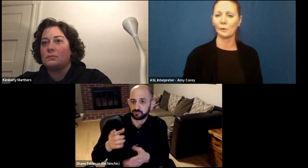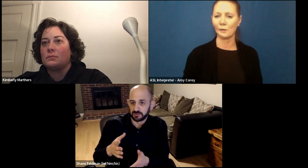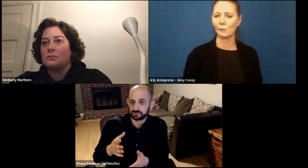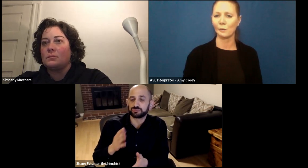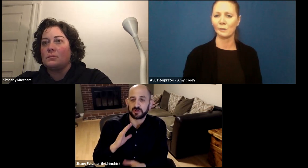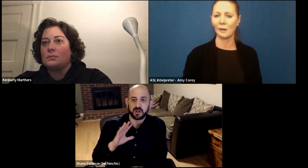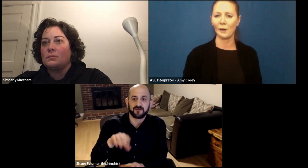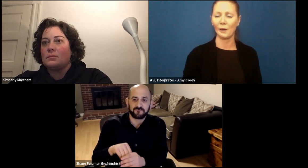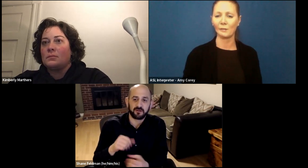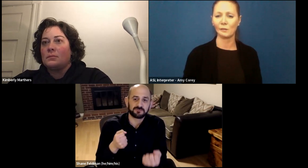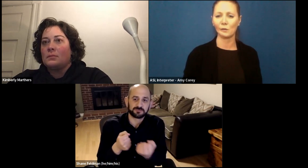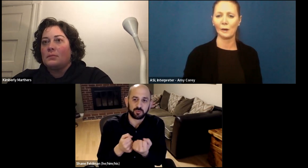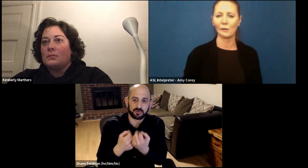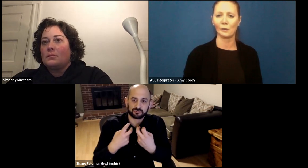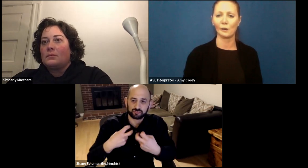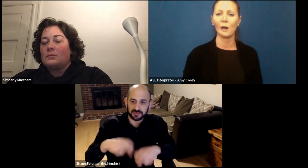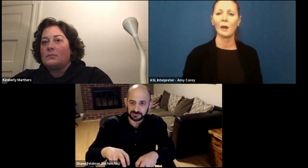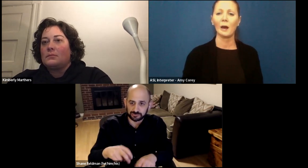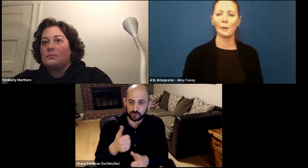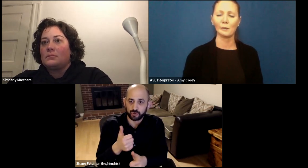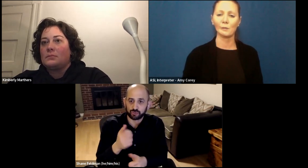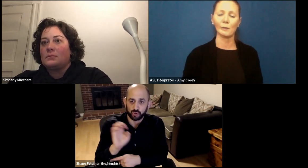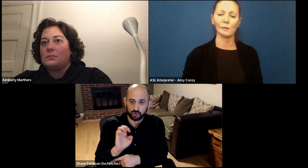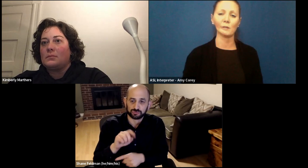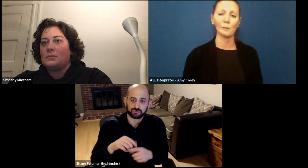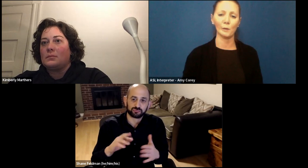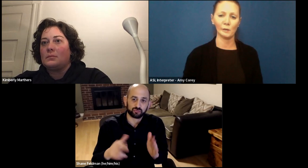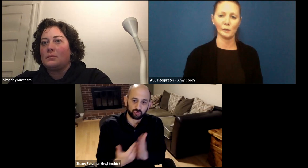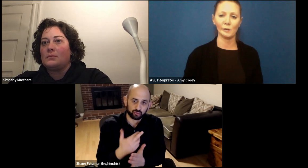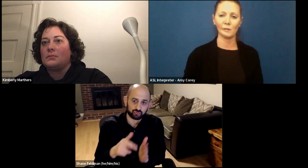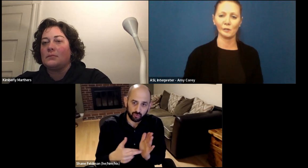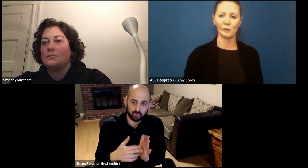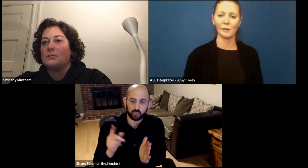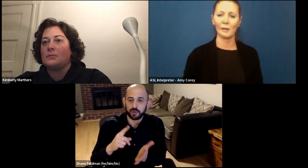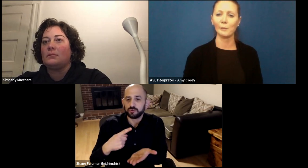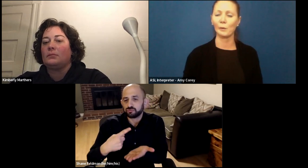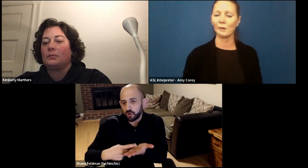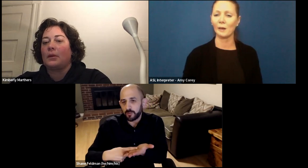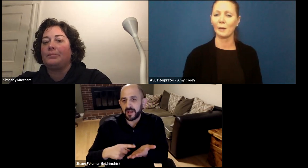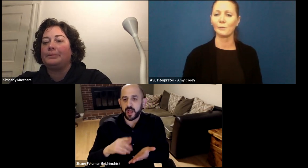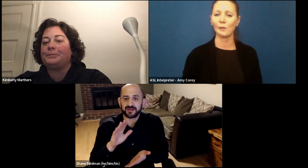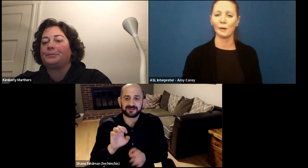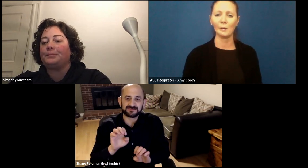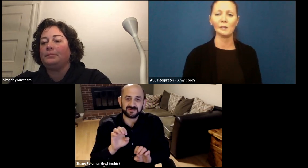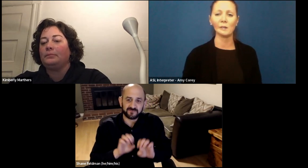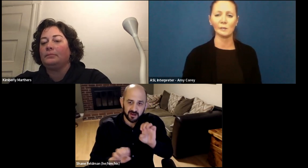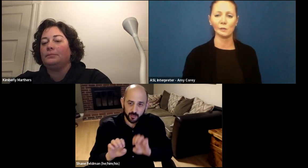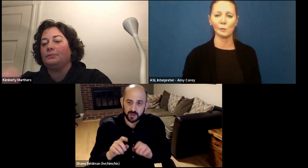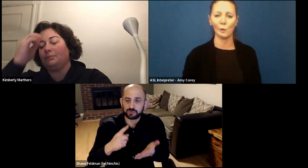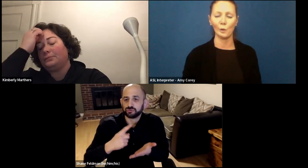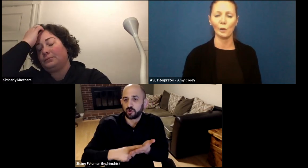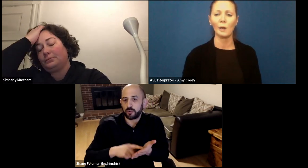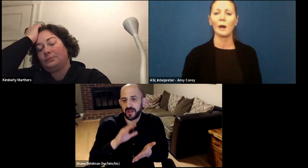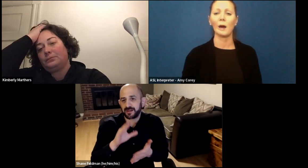when Ernest was there as the director, I was involved in supporting the transition at that point in time for him into his